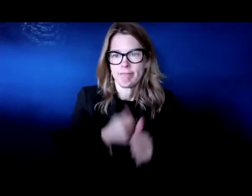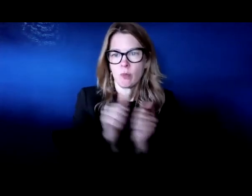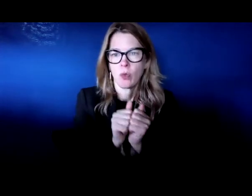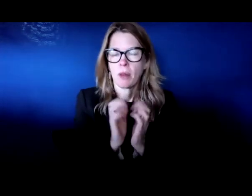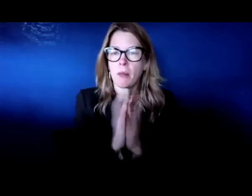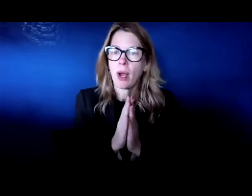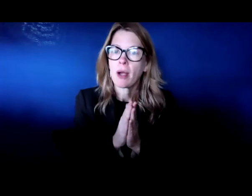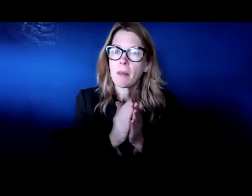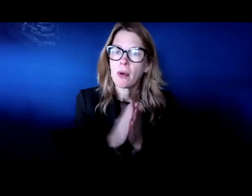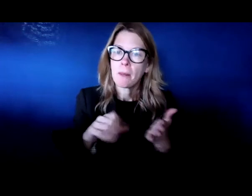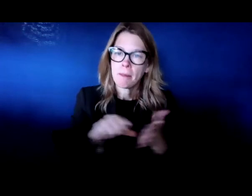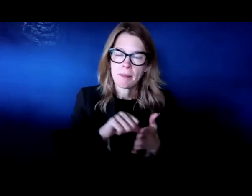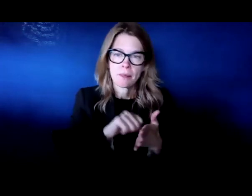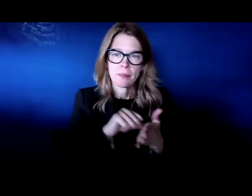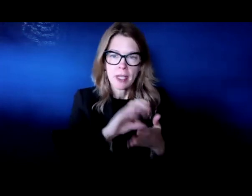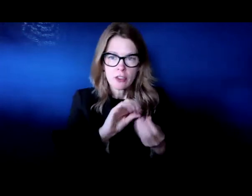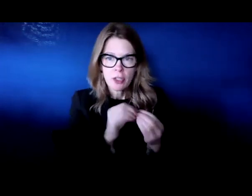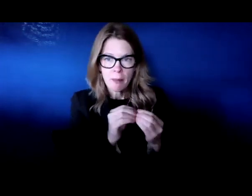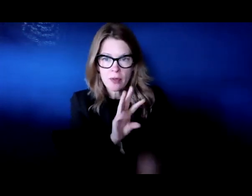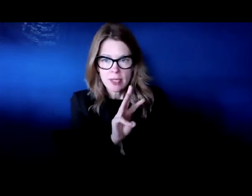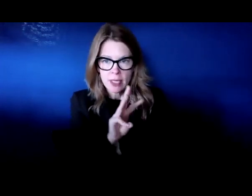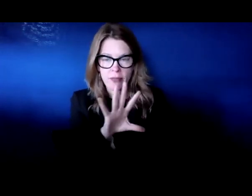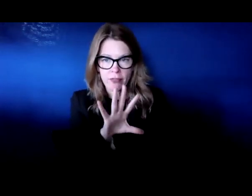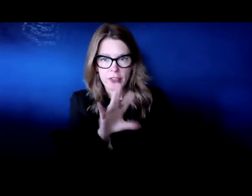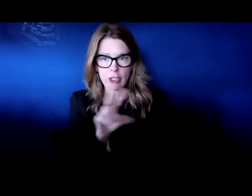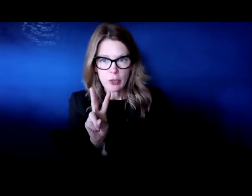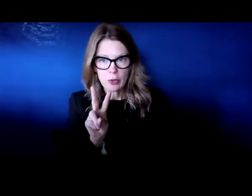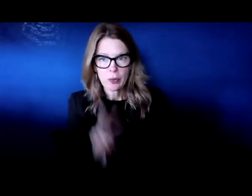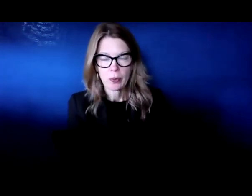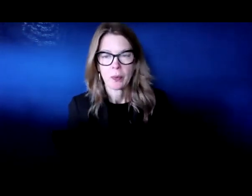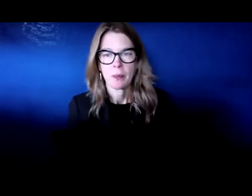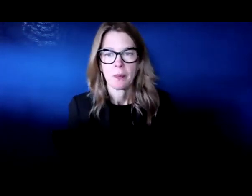starts on page 652.